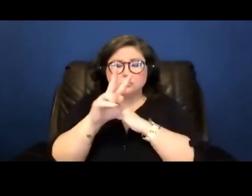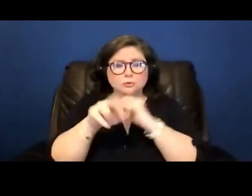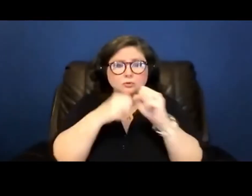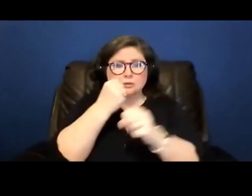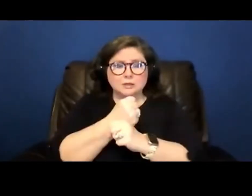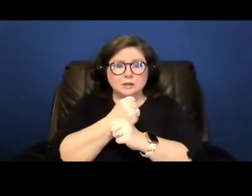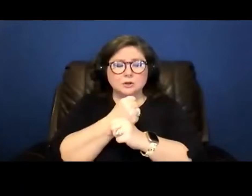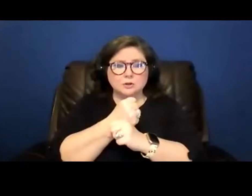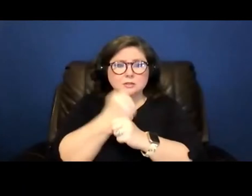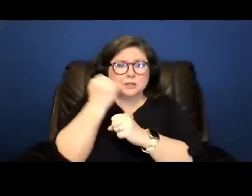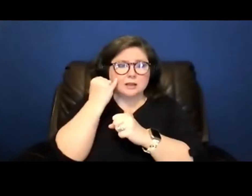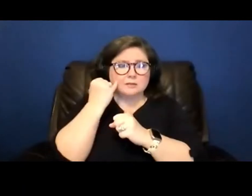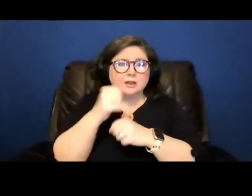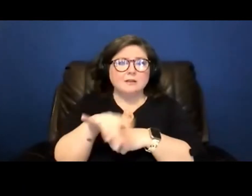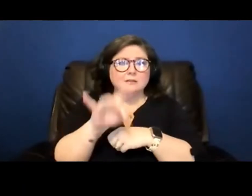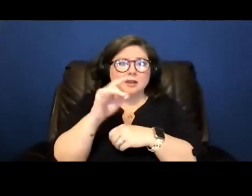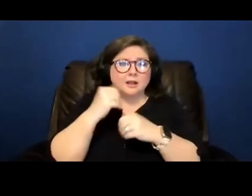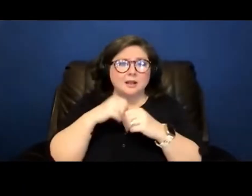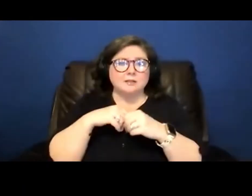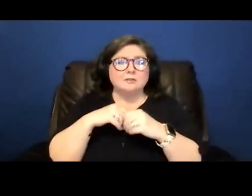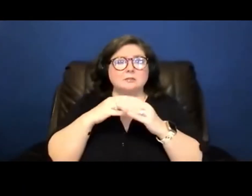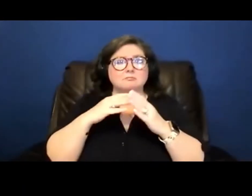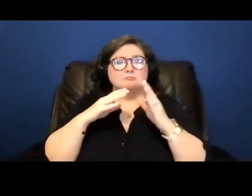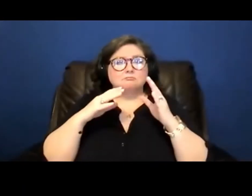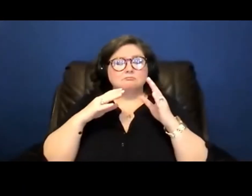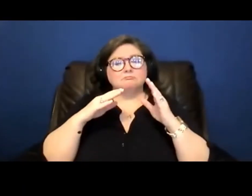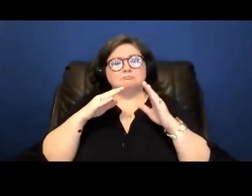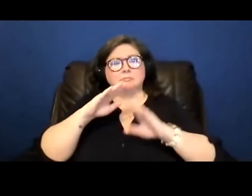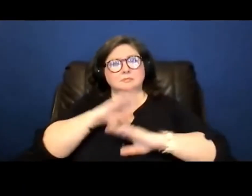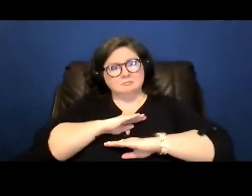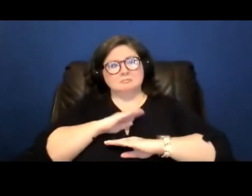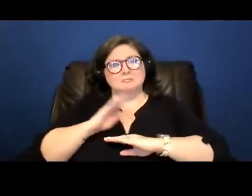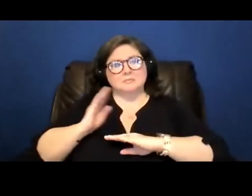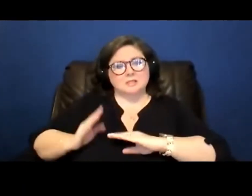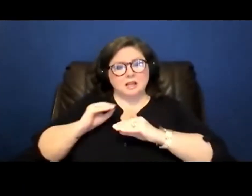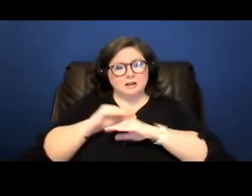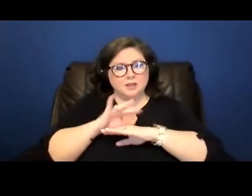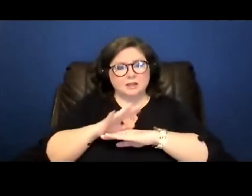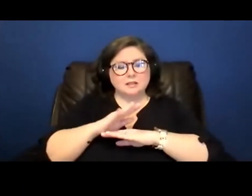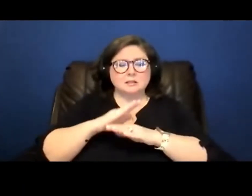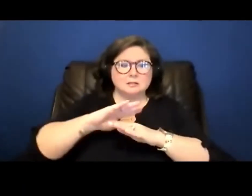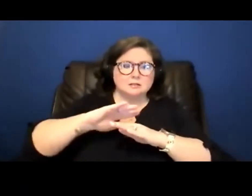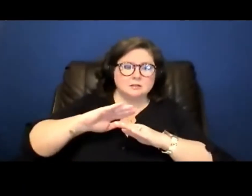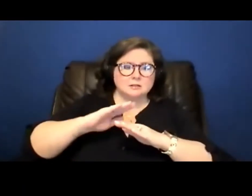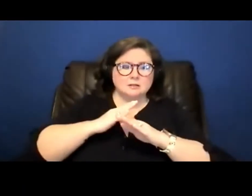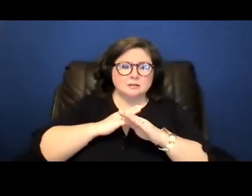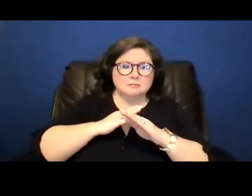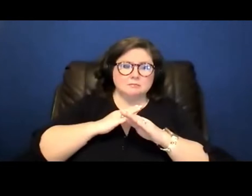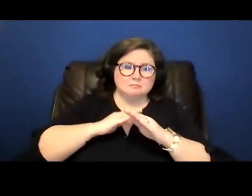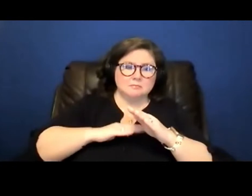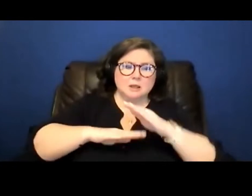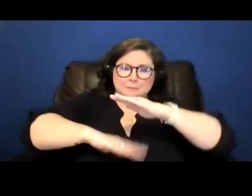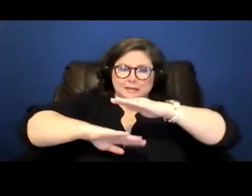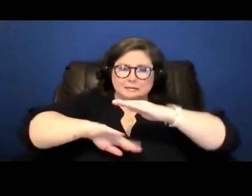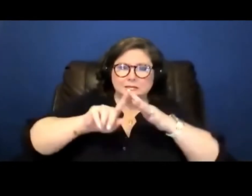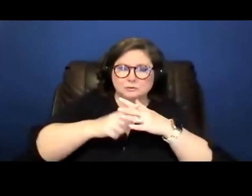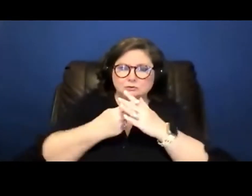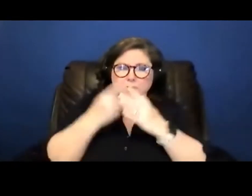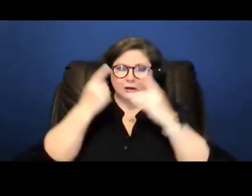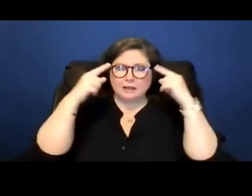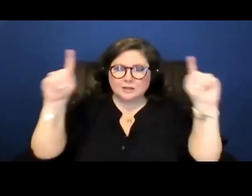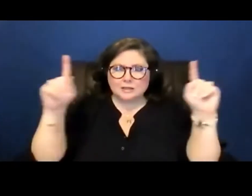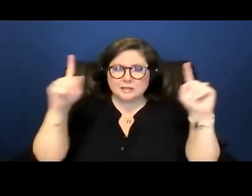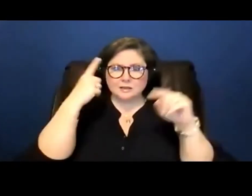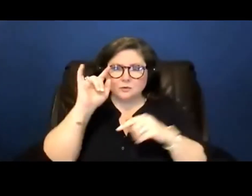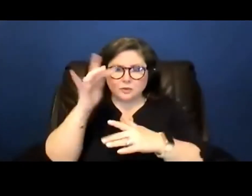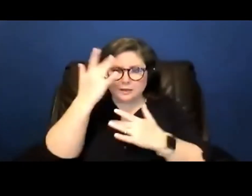to have tolerable side effects and show to have preliminary efficacy for a disease, they will move to the